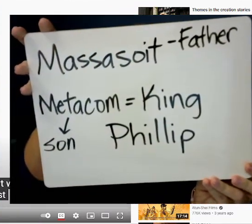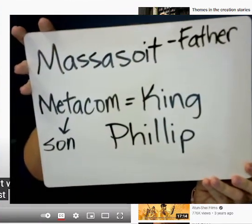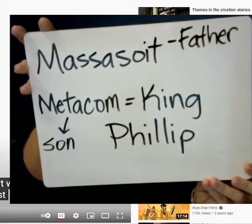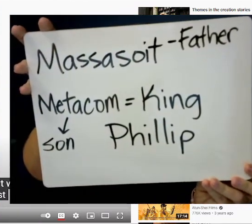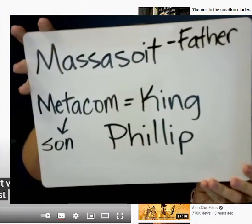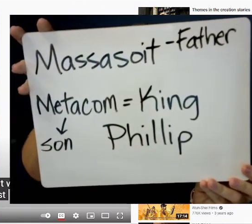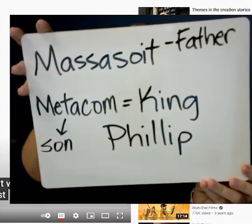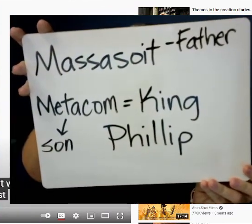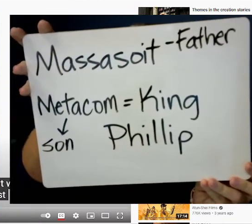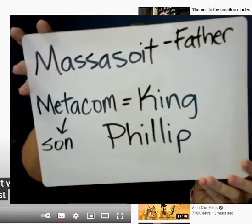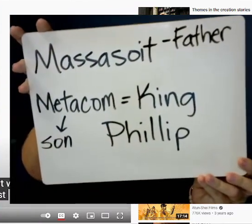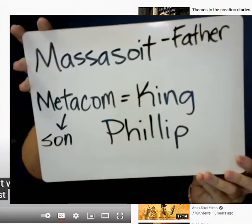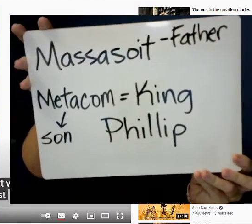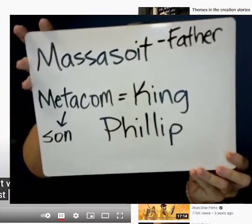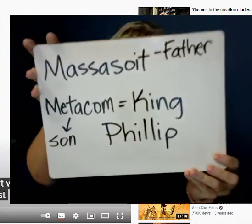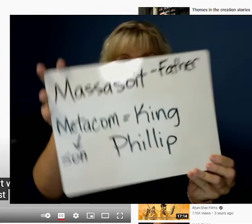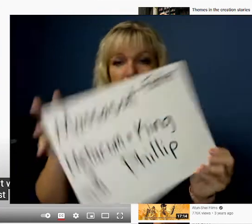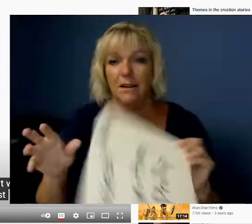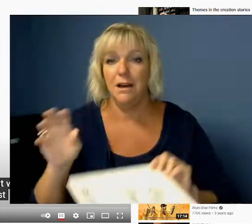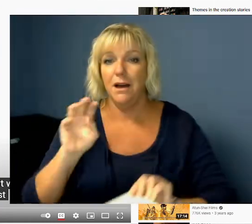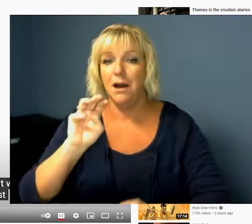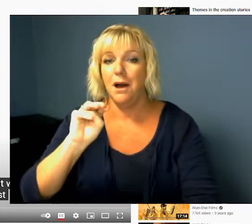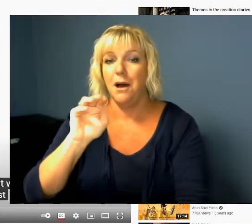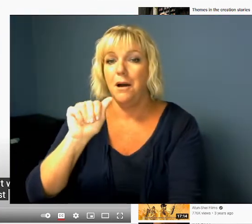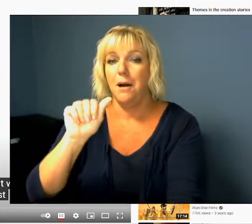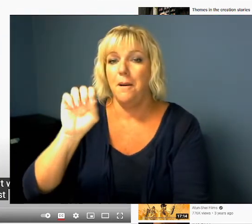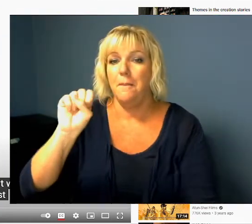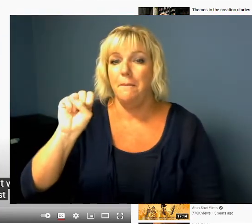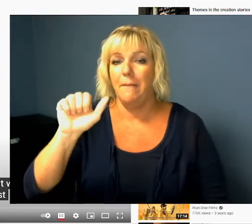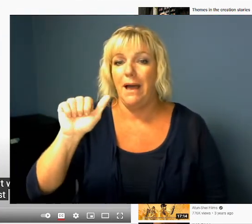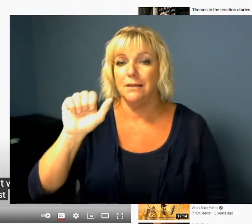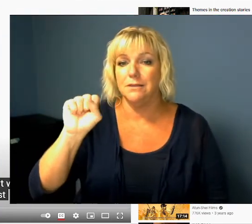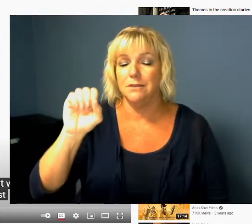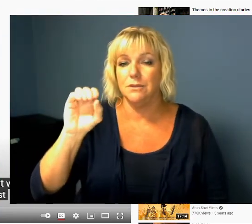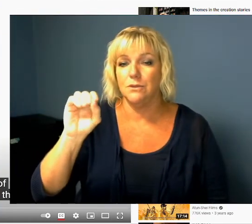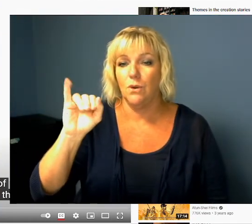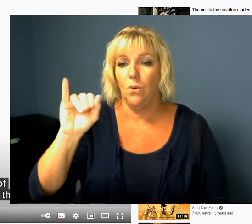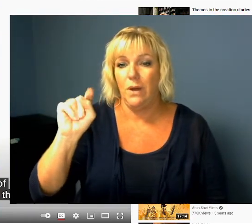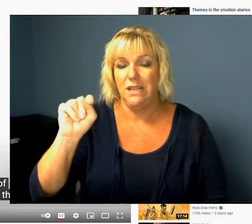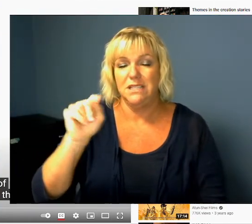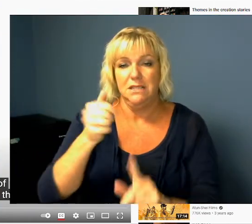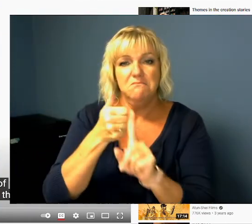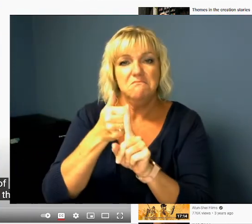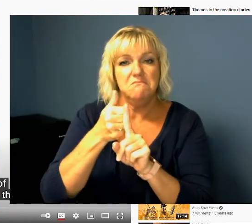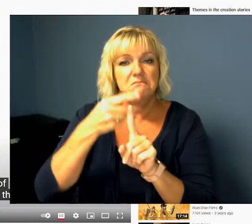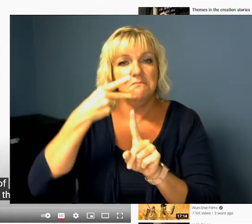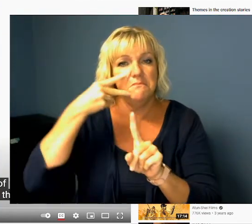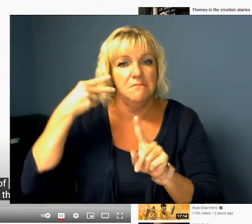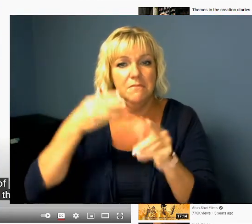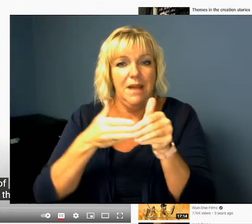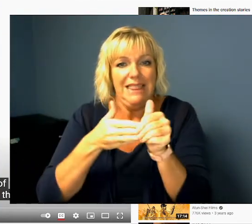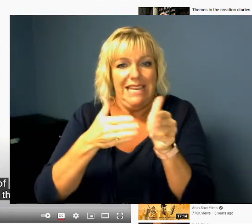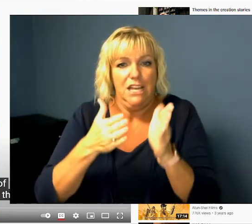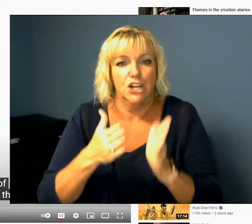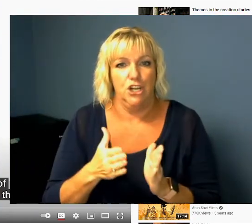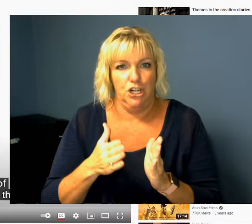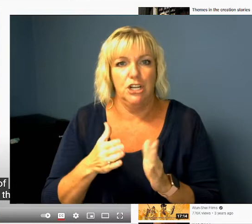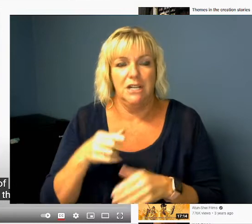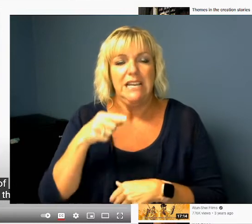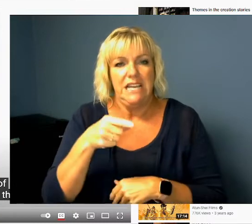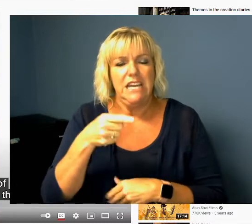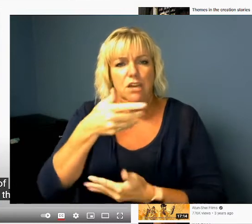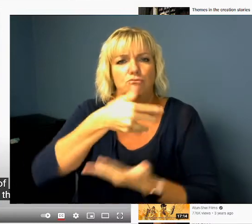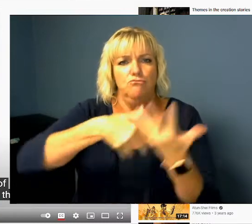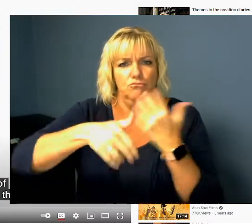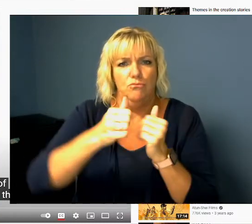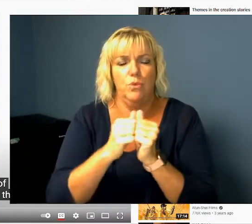Massasoit was a Native American leader who first interacted with that first group of Puritans who